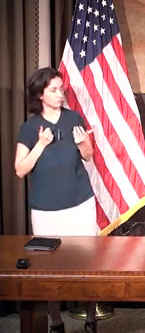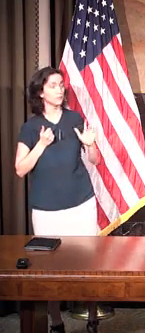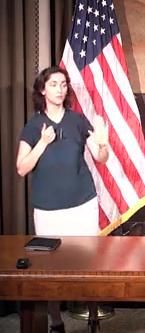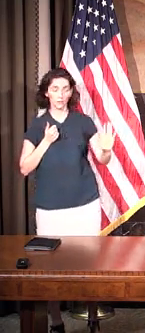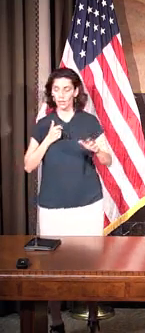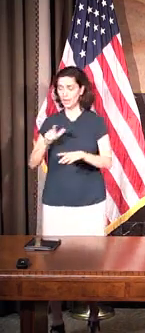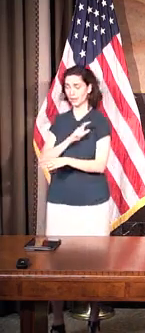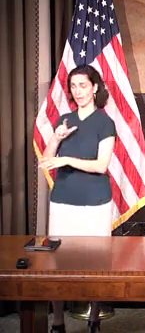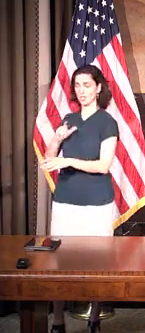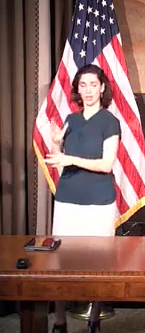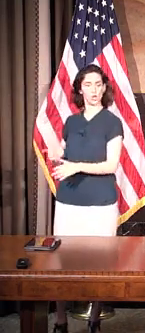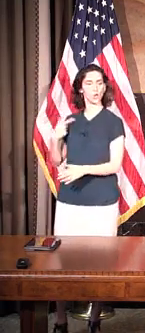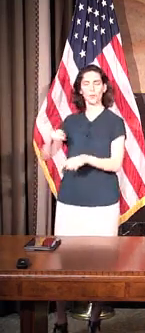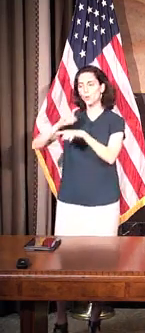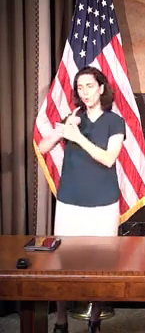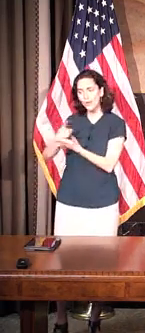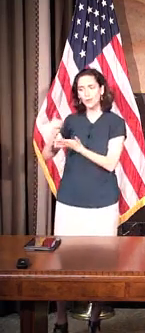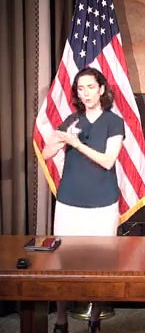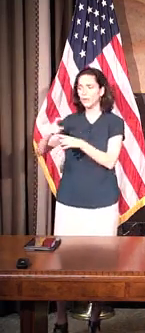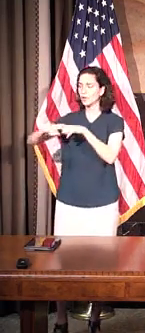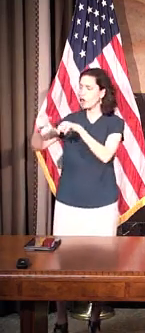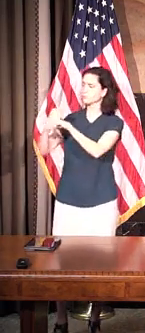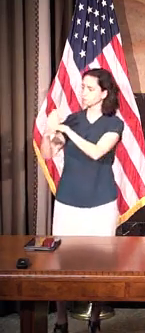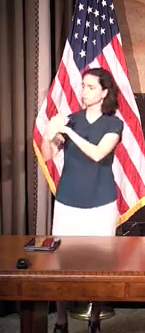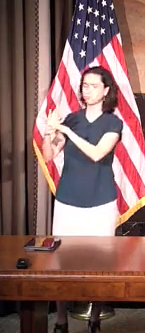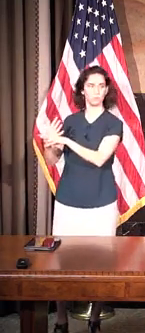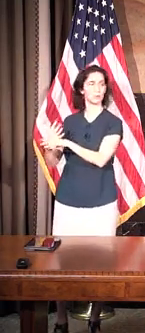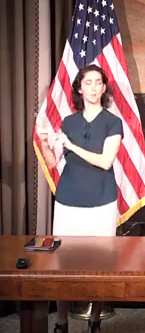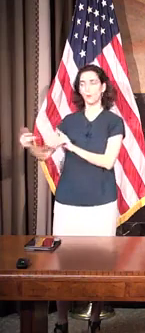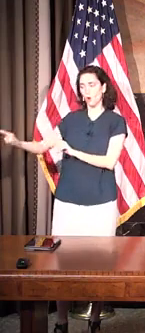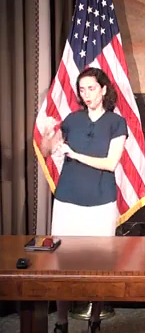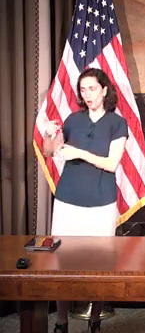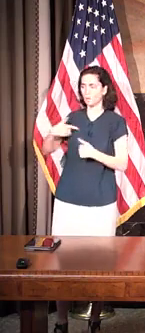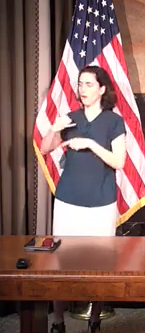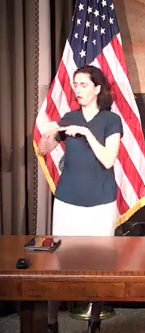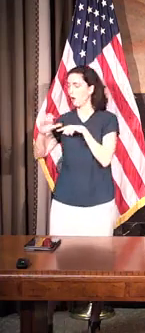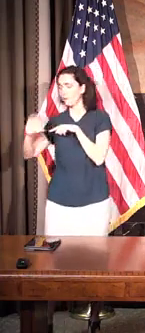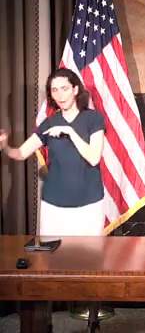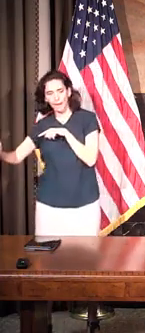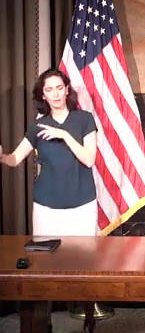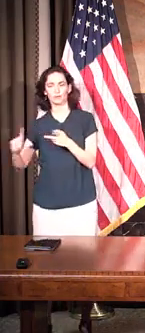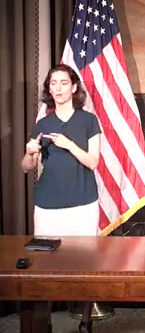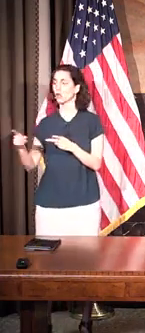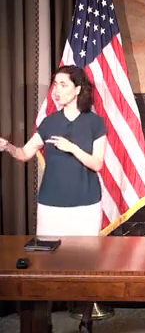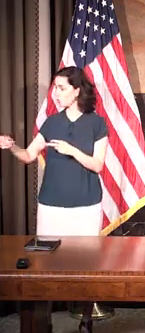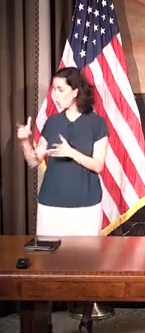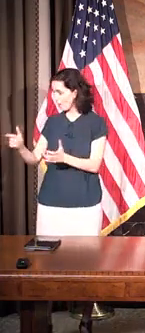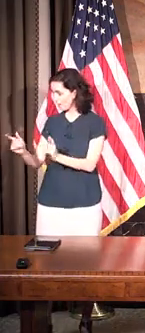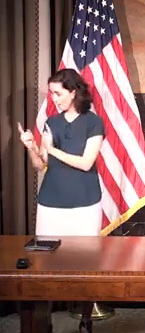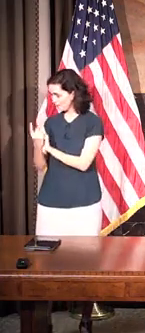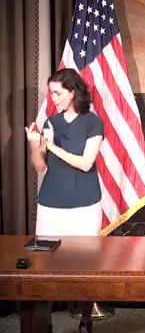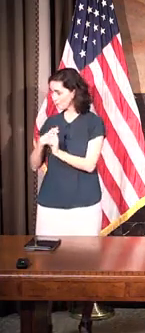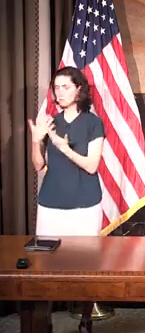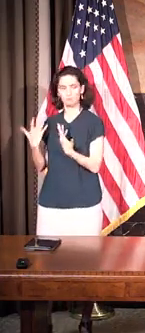legislators. I have answered the phone, returned phone calls. I've met with any legislator who wants to meet with